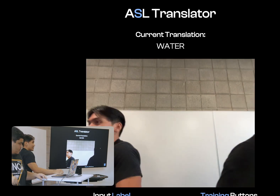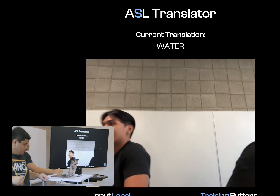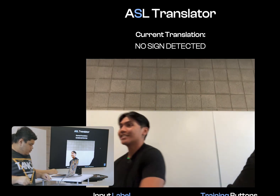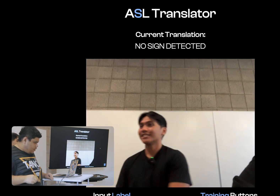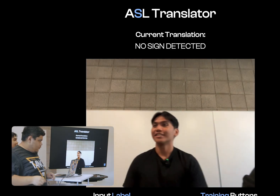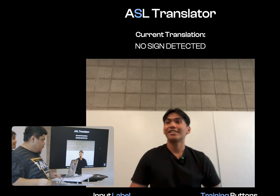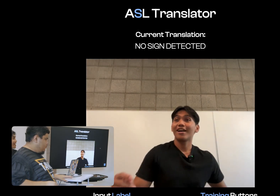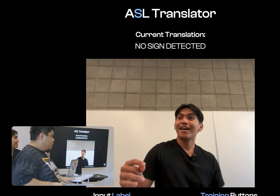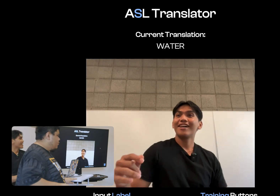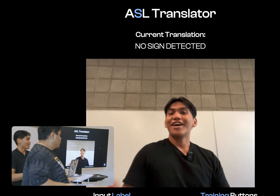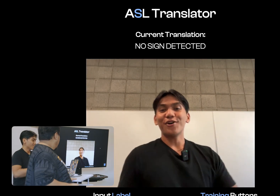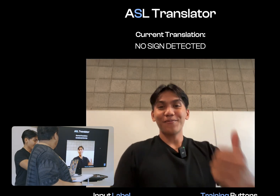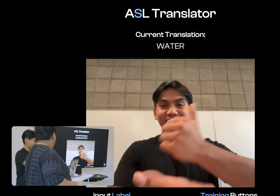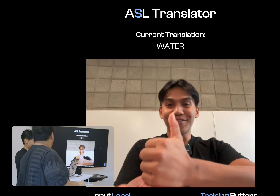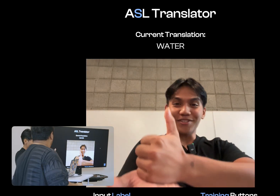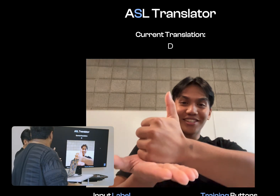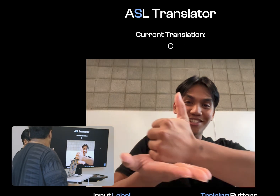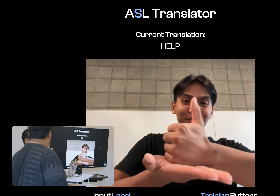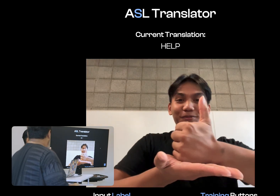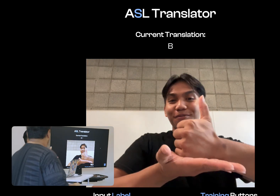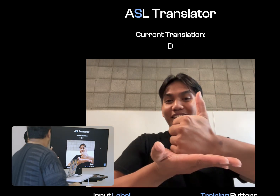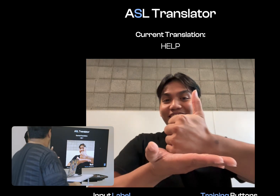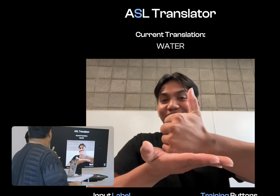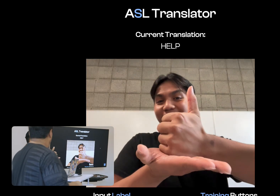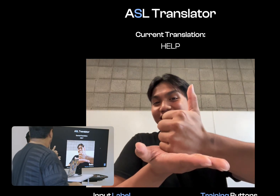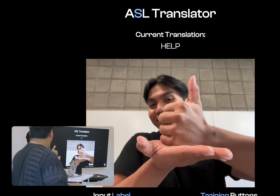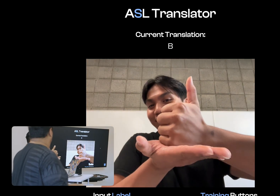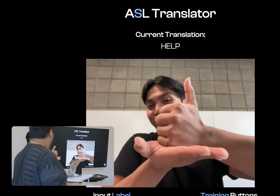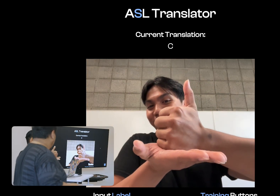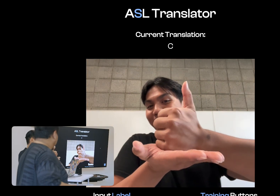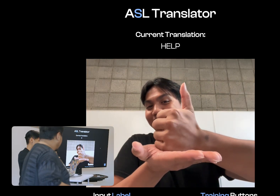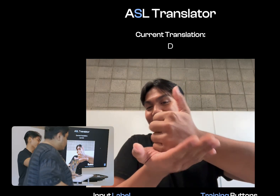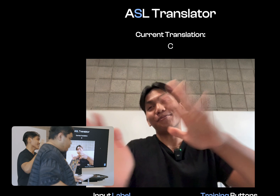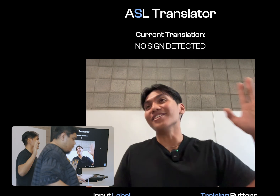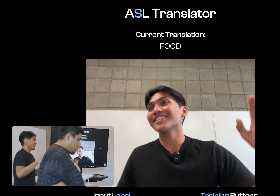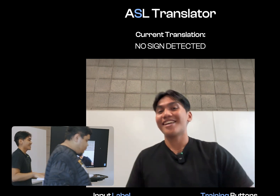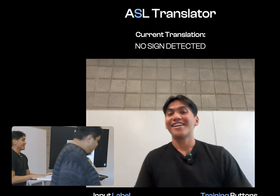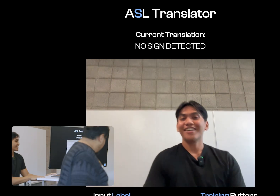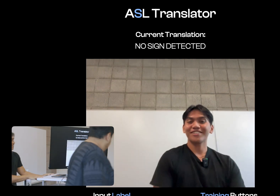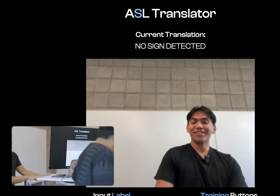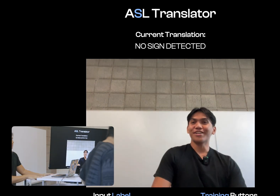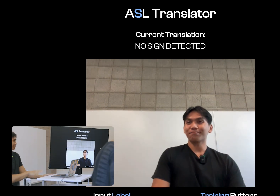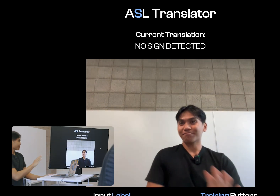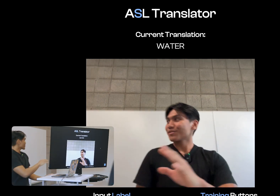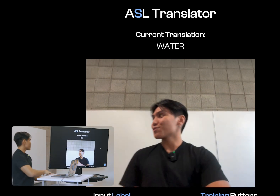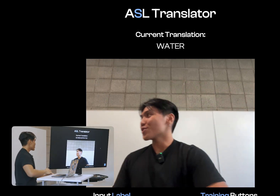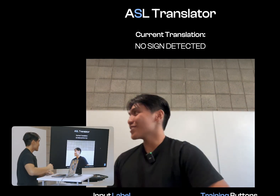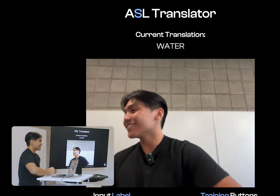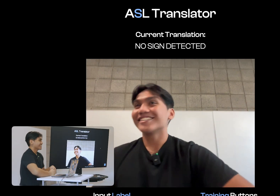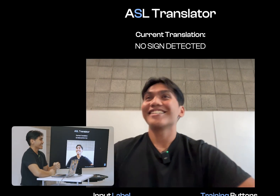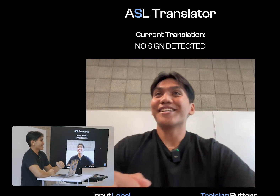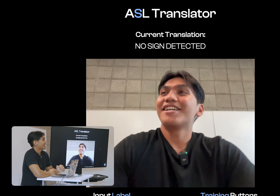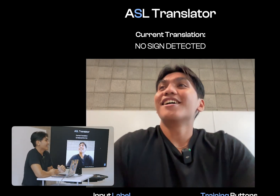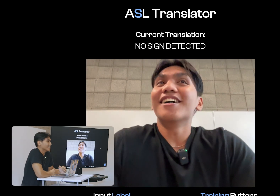Anyone else want to come up and What's the try? sign for help? Help? I think it was something like this. There you go. But it's not that smart